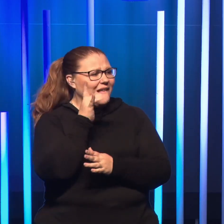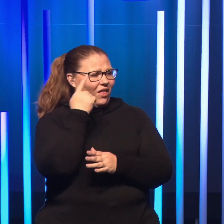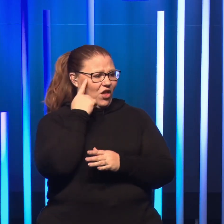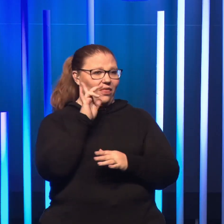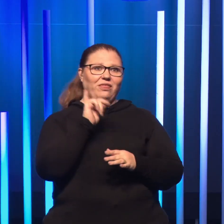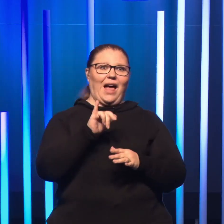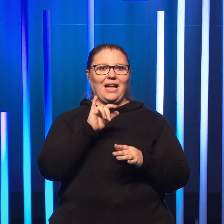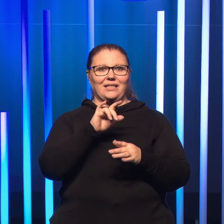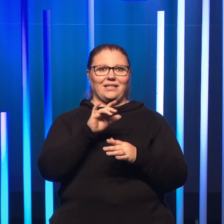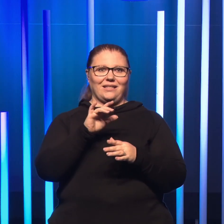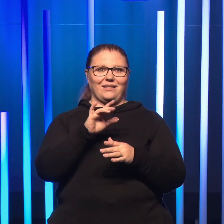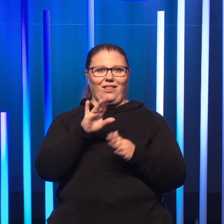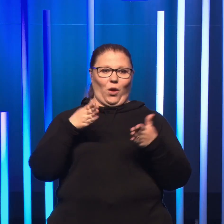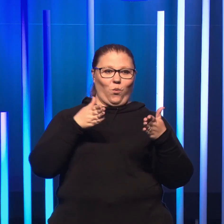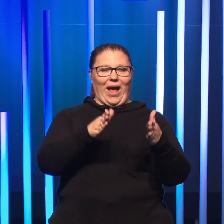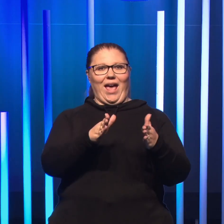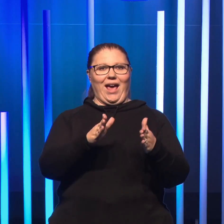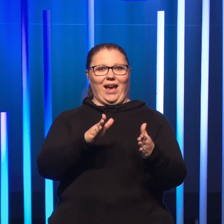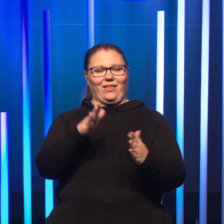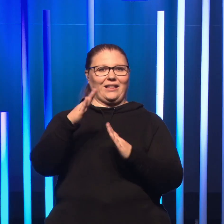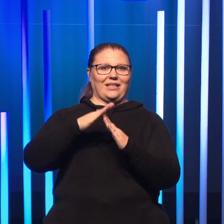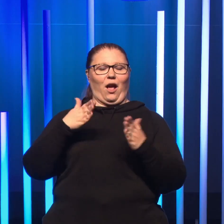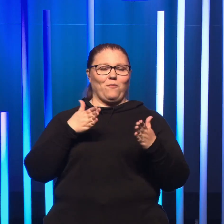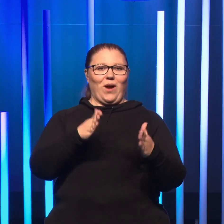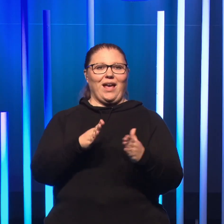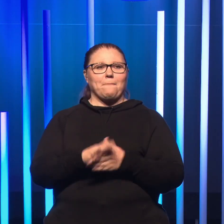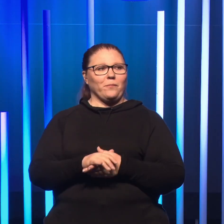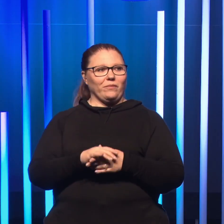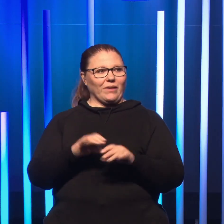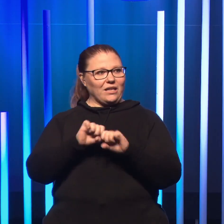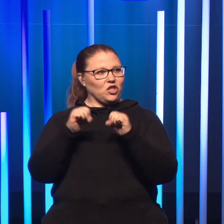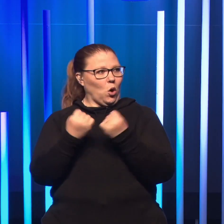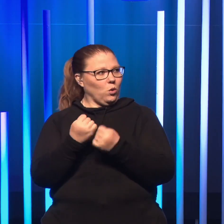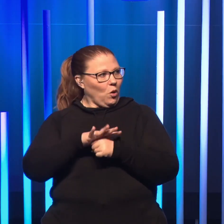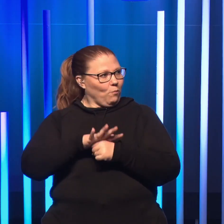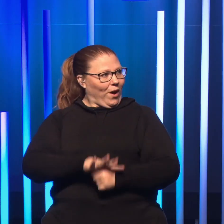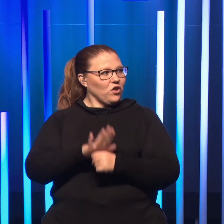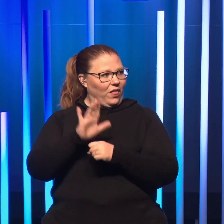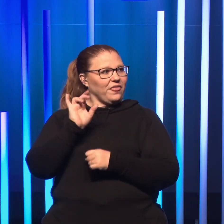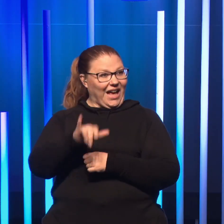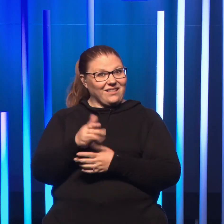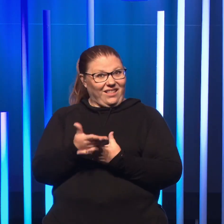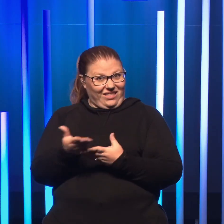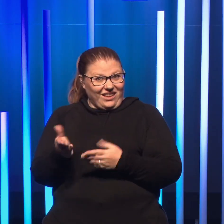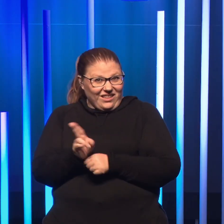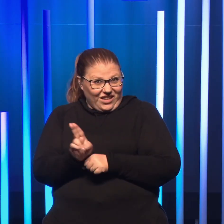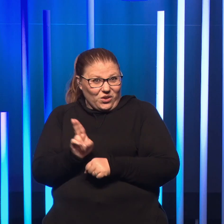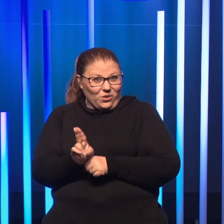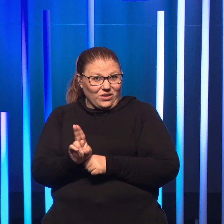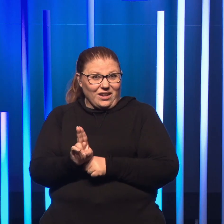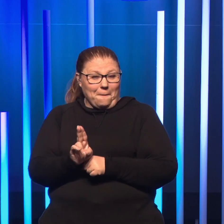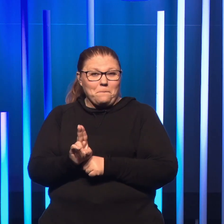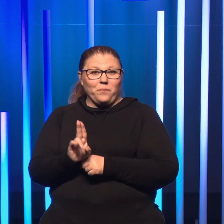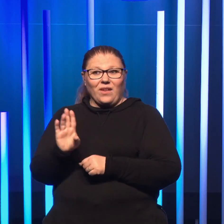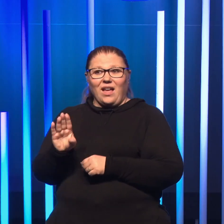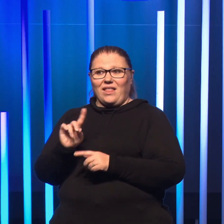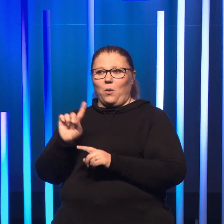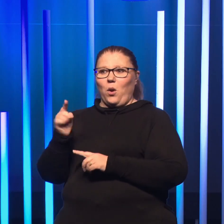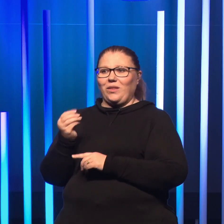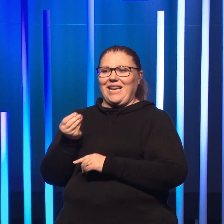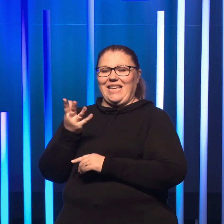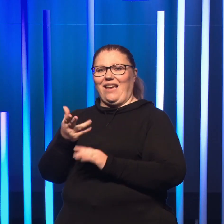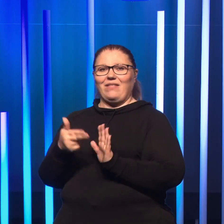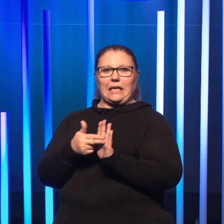way. And social pressure was their tool, right? So they would only give their tithe to the priests that actually followed the priestly rule,